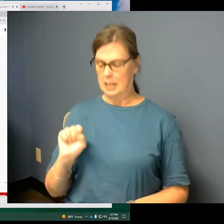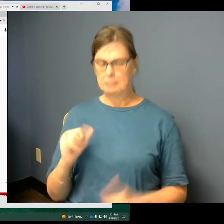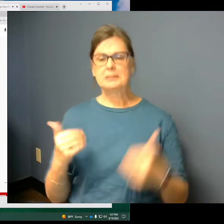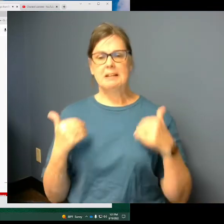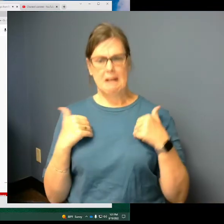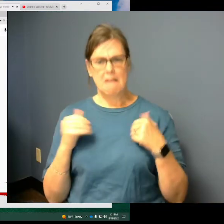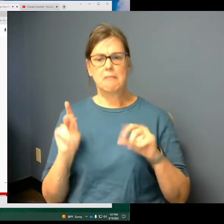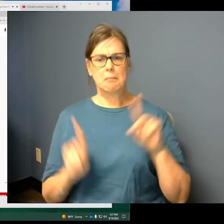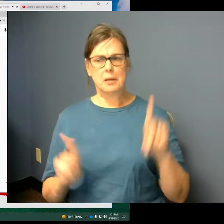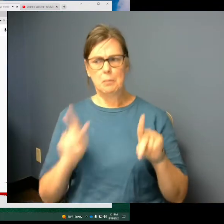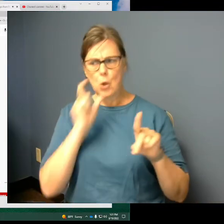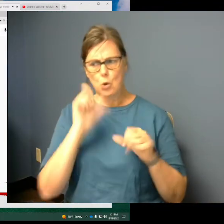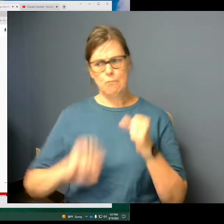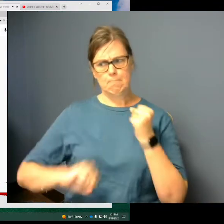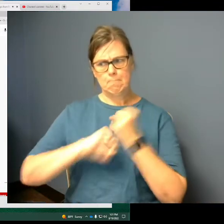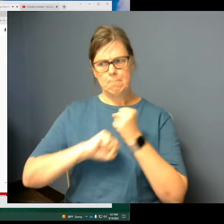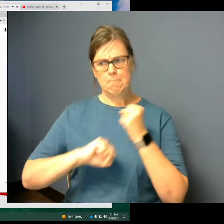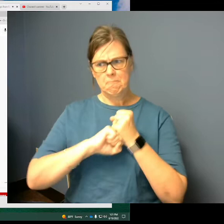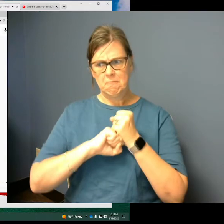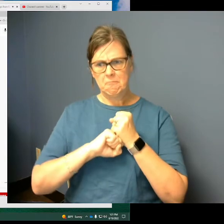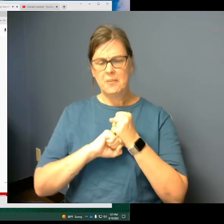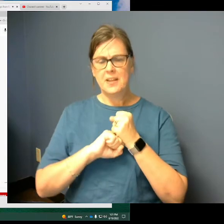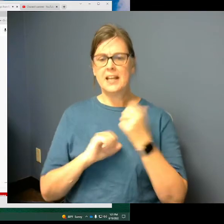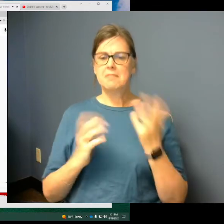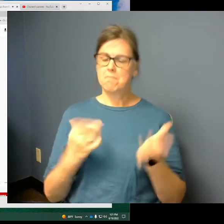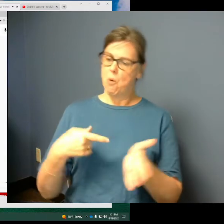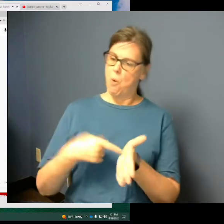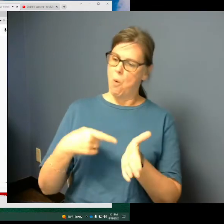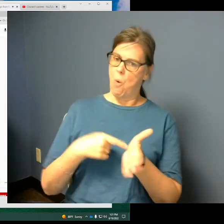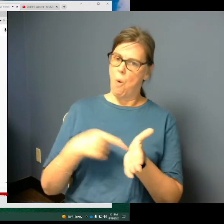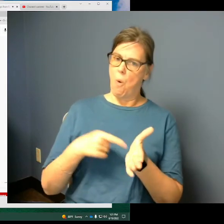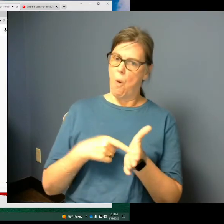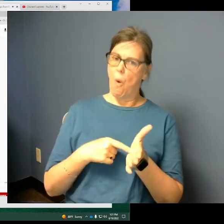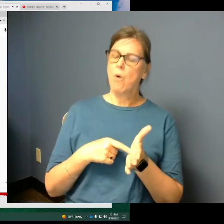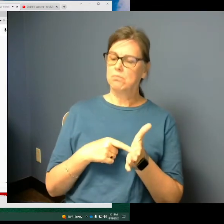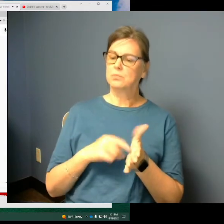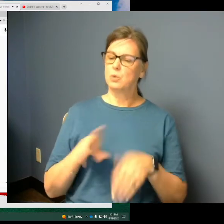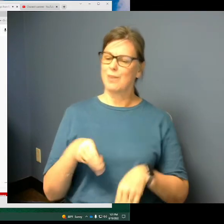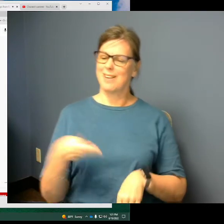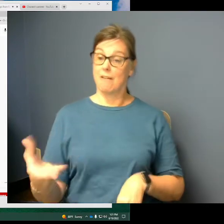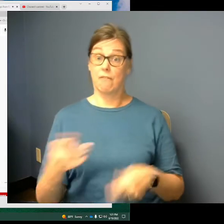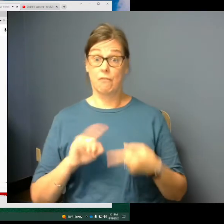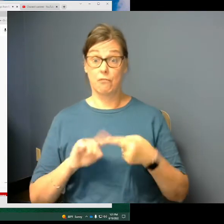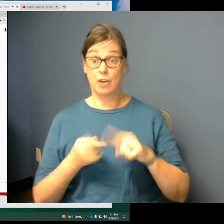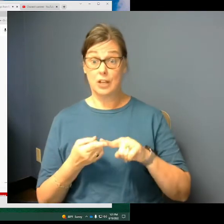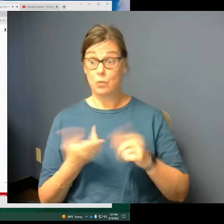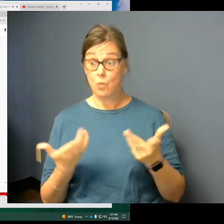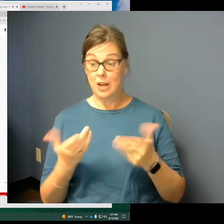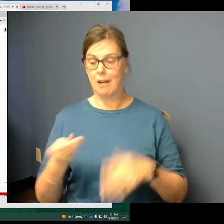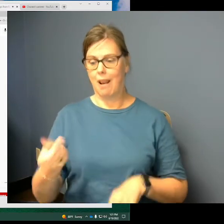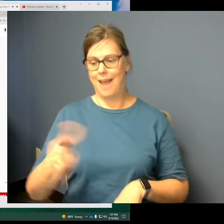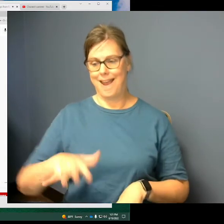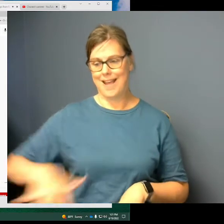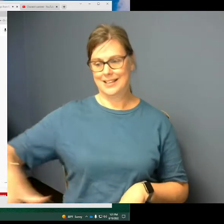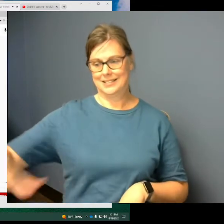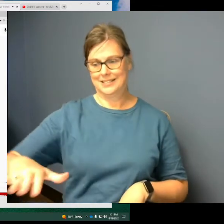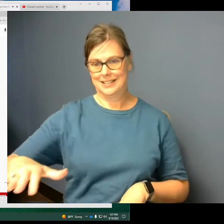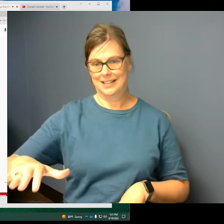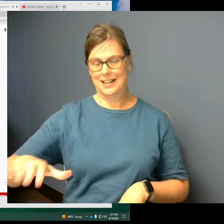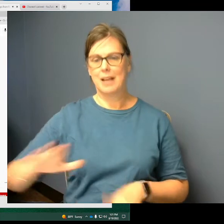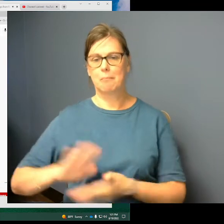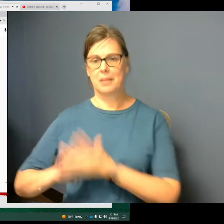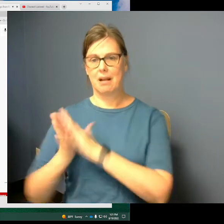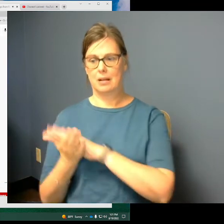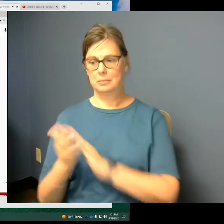from his territory to his buddies, and they form New Jersey. Here's the takeaway. James, not really a big